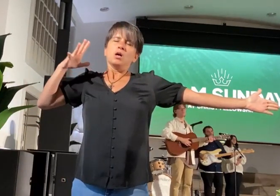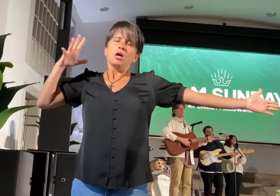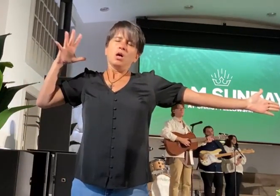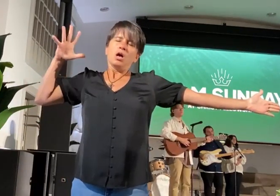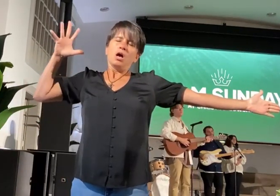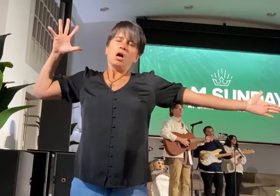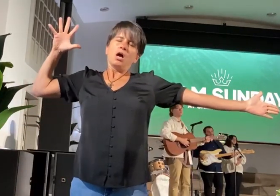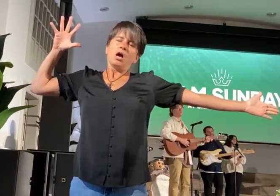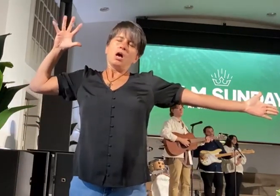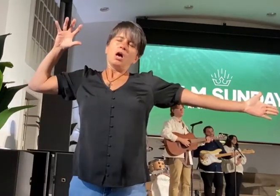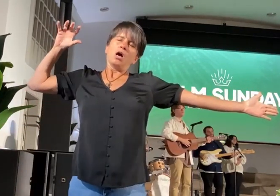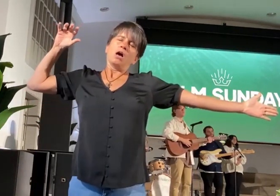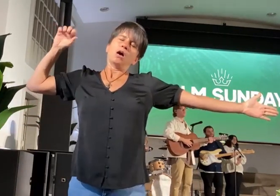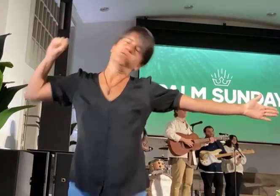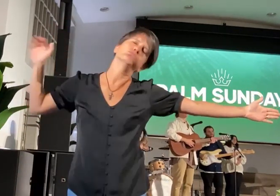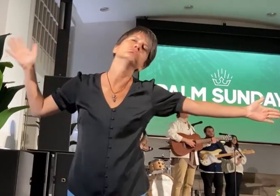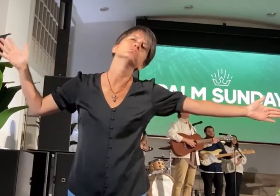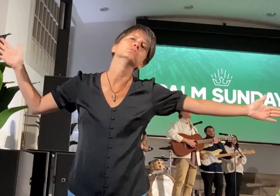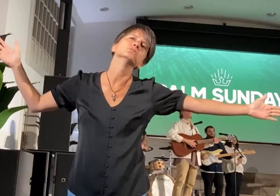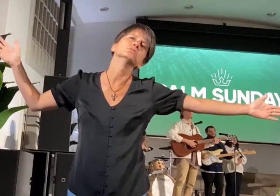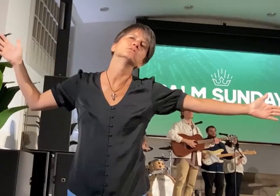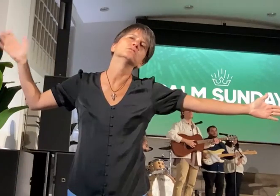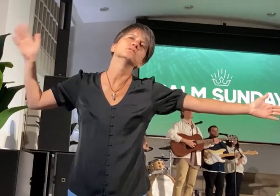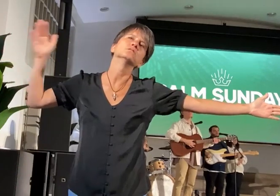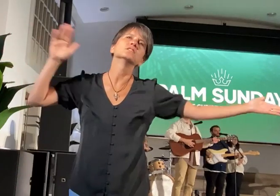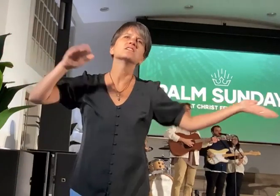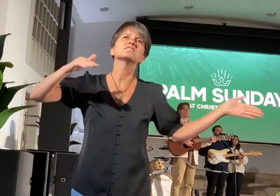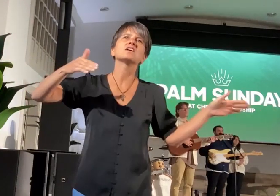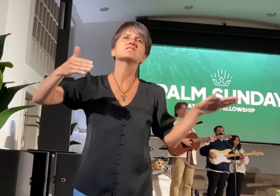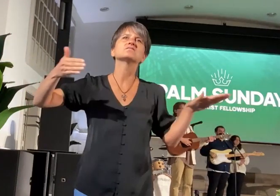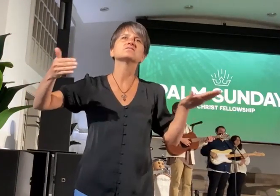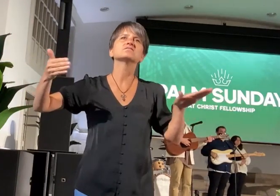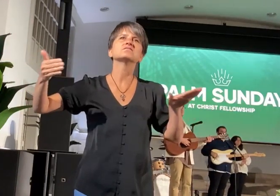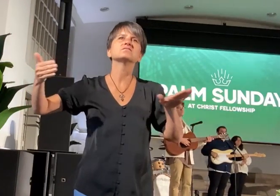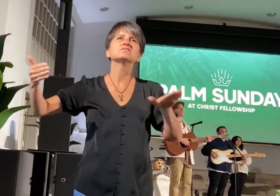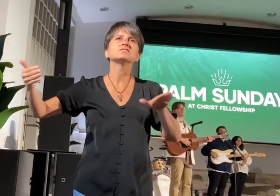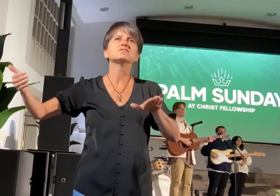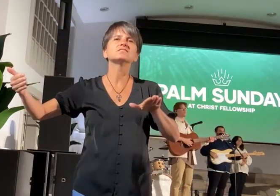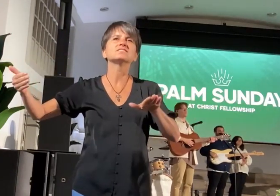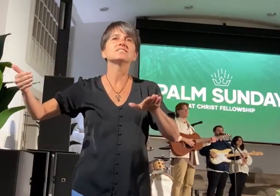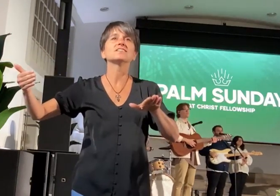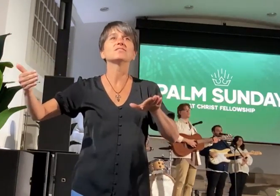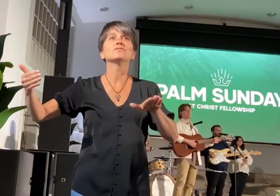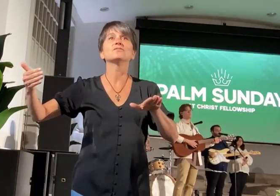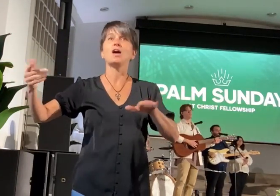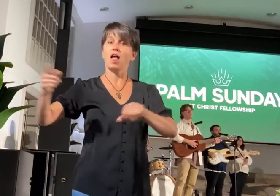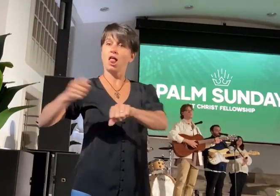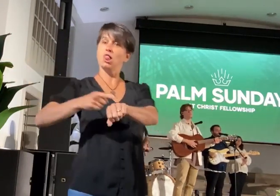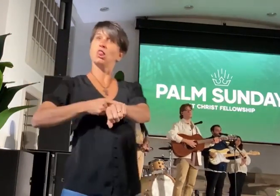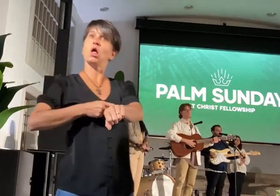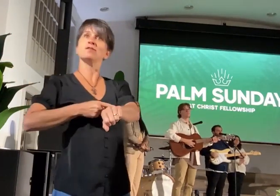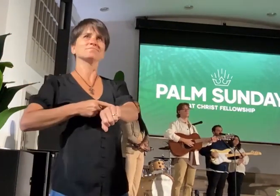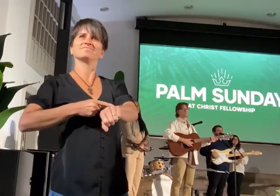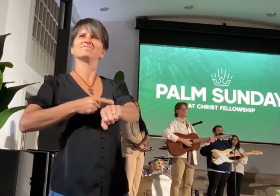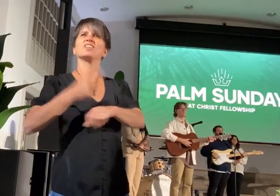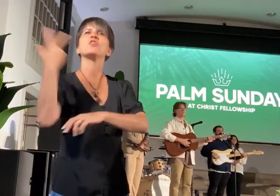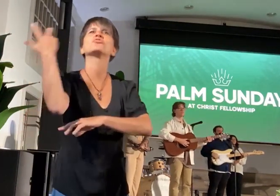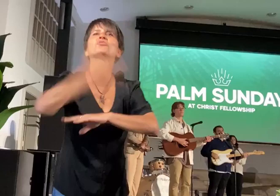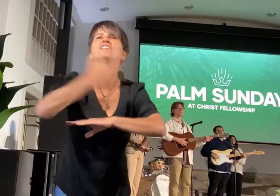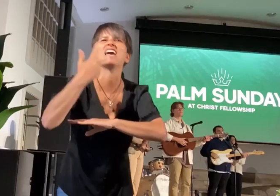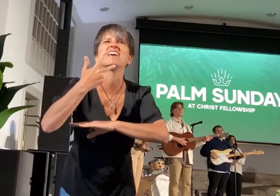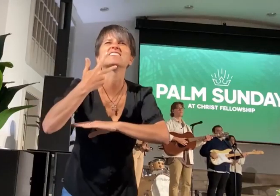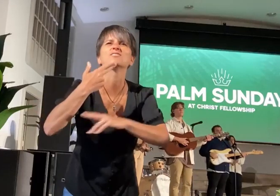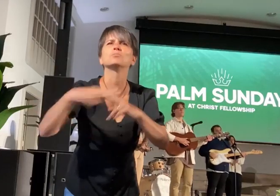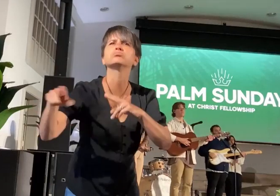finally releasing life into the hands of death, but just for 3 days. They reach up to see